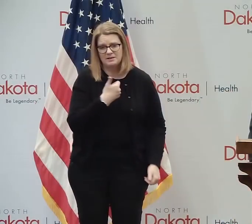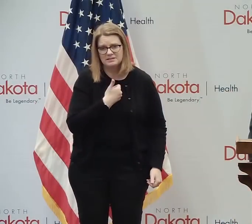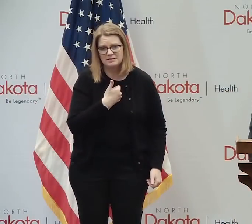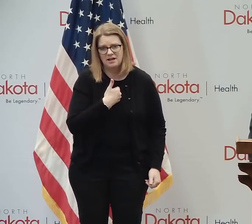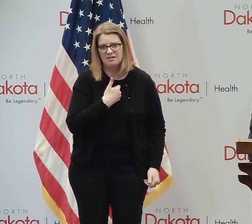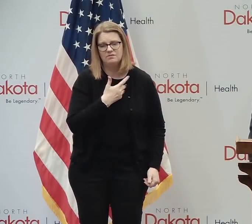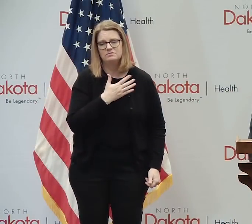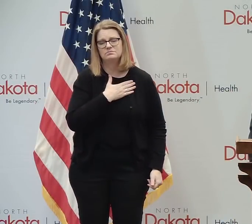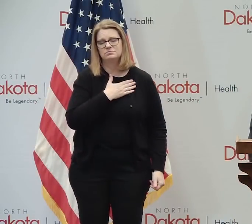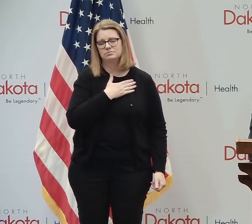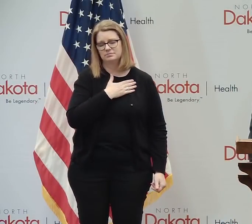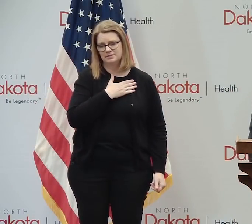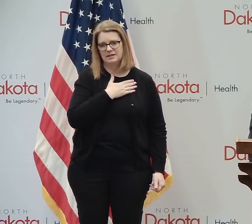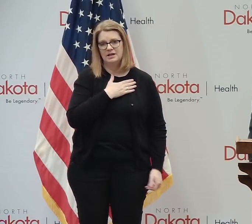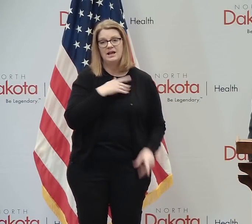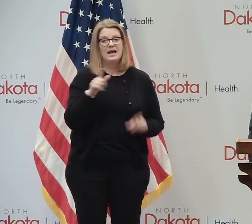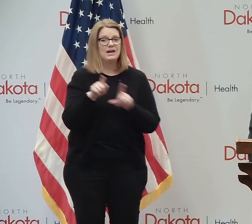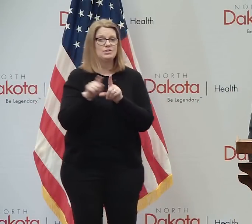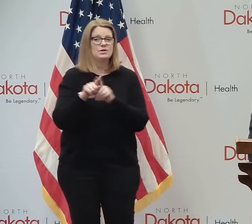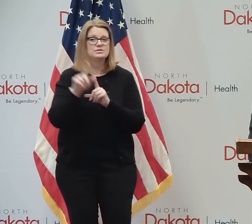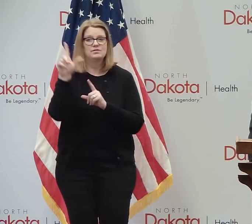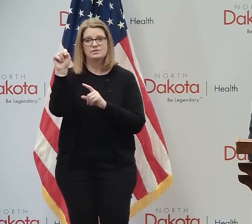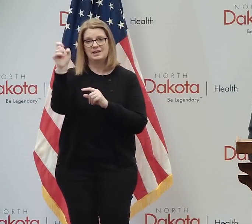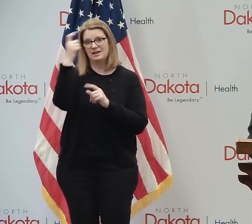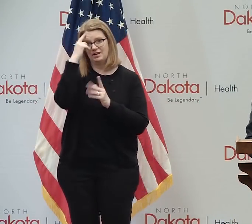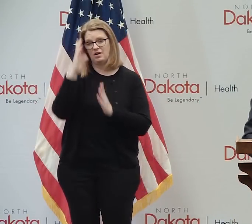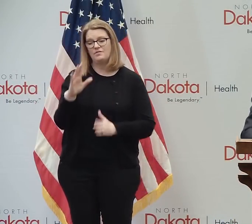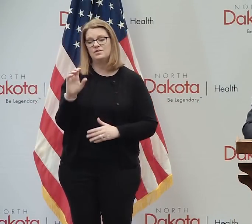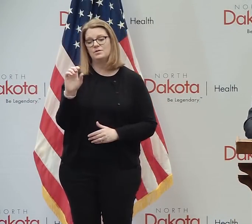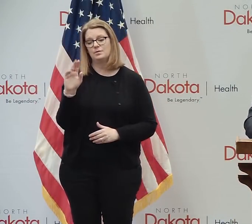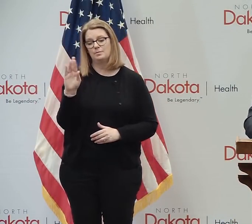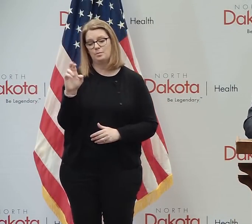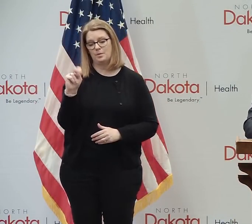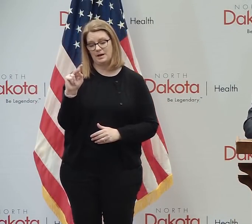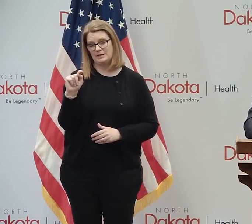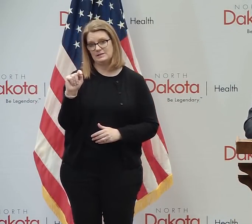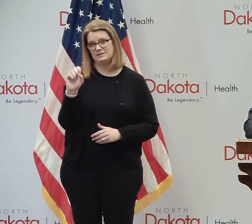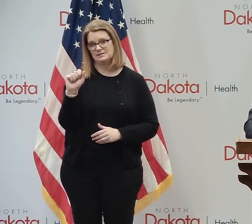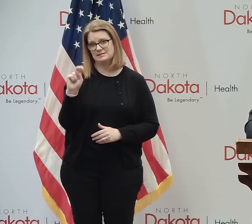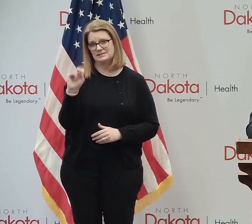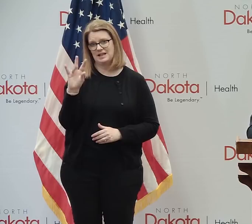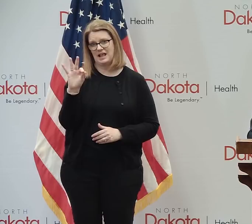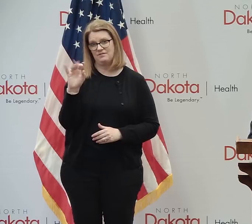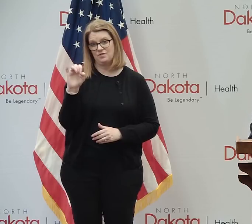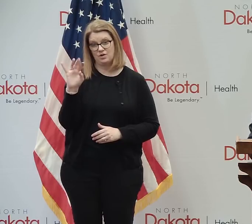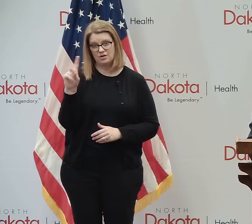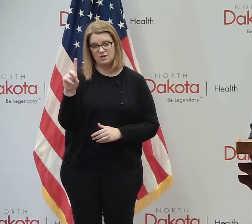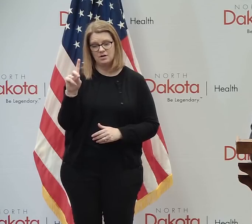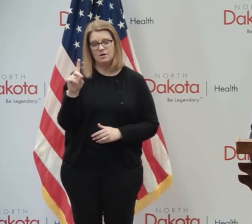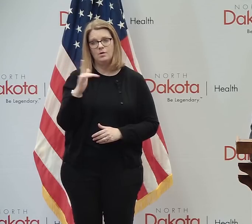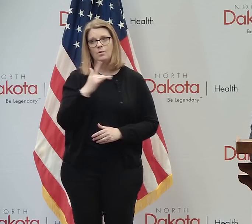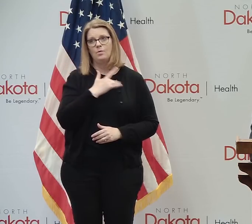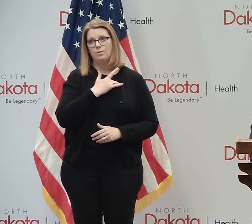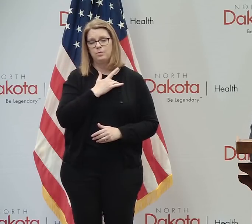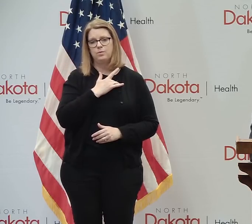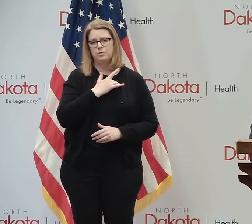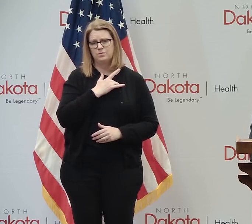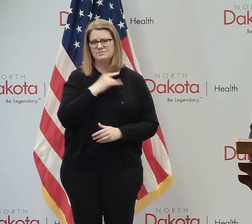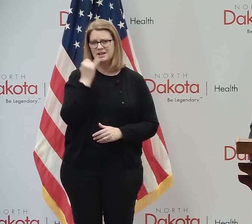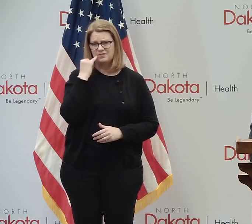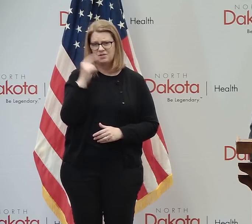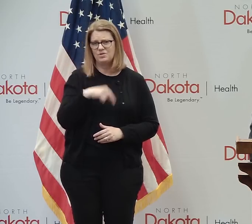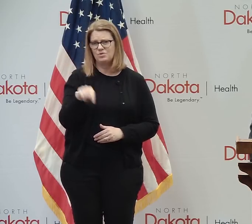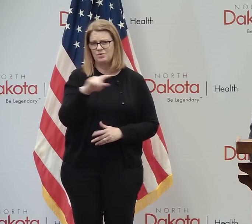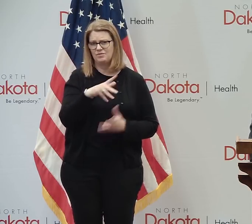myself, and from Lieutenant Governor Brent Sanford, our hearts go out to all of those who've lost someone